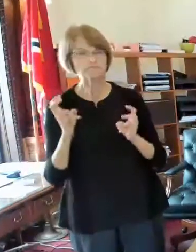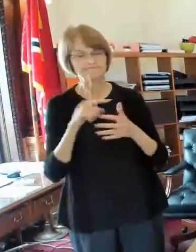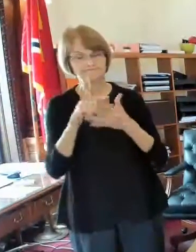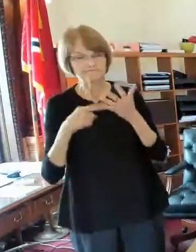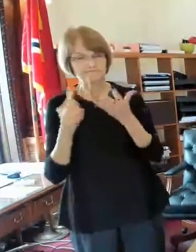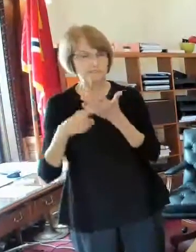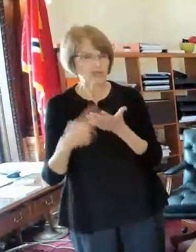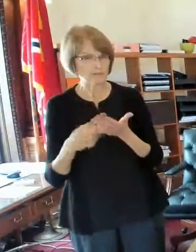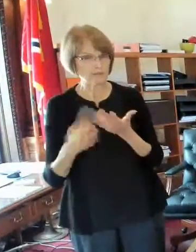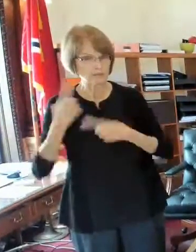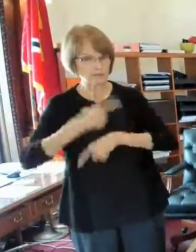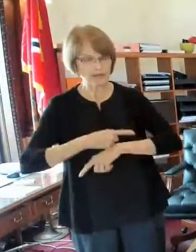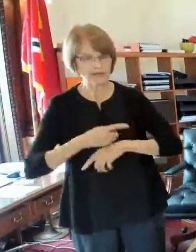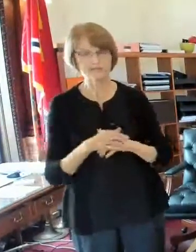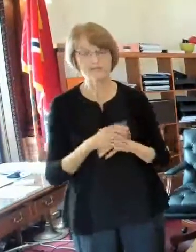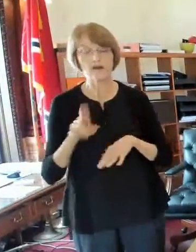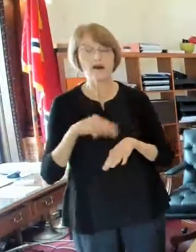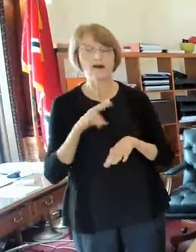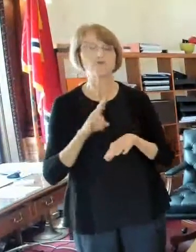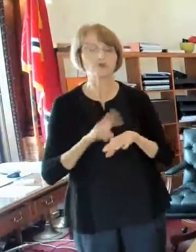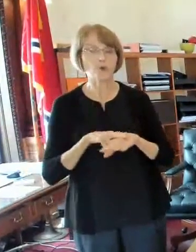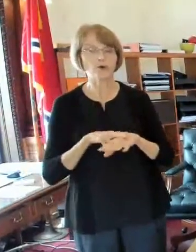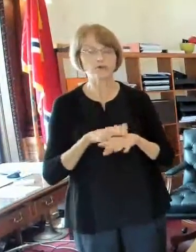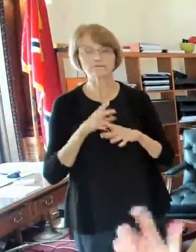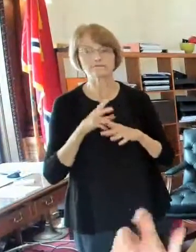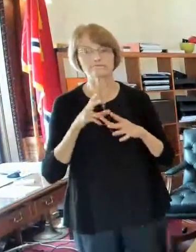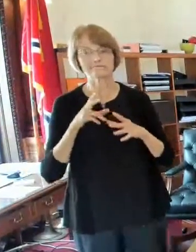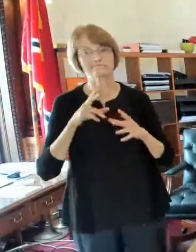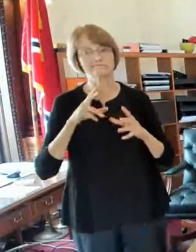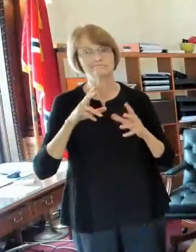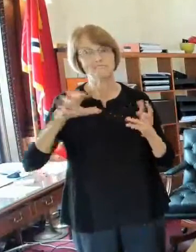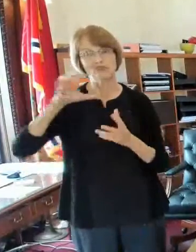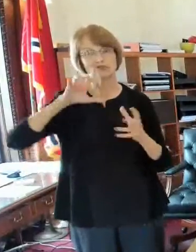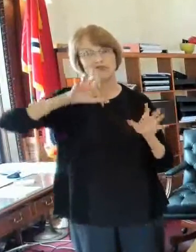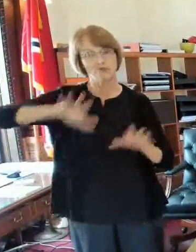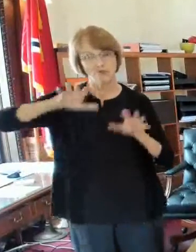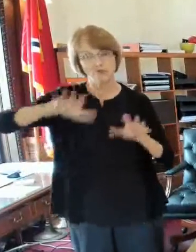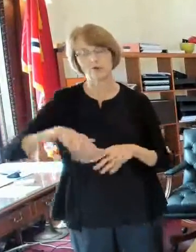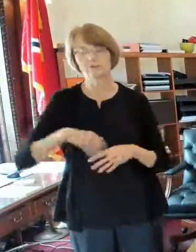Of course, we're going to talk a little bit about the storms. We're going to talk about COVID